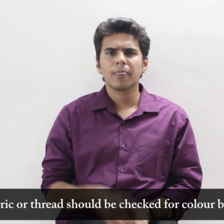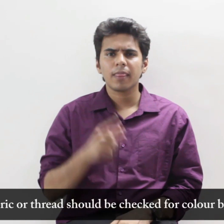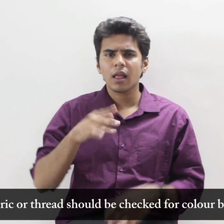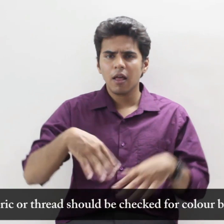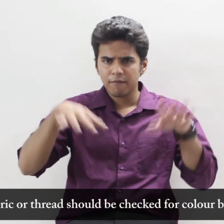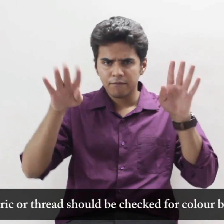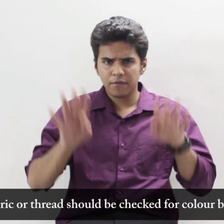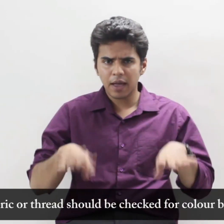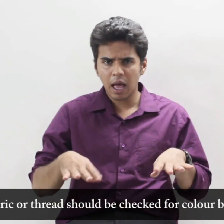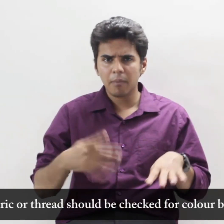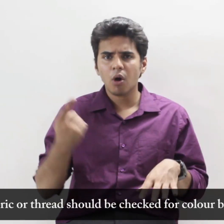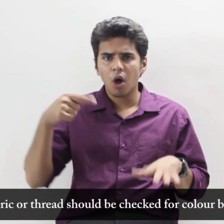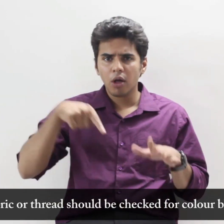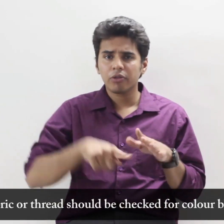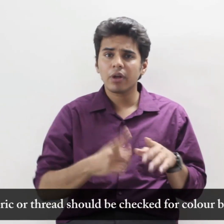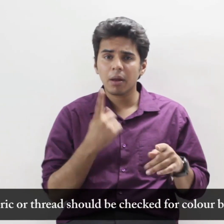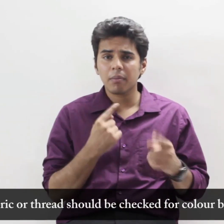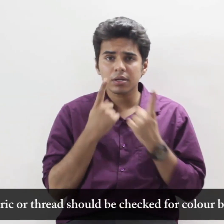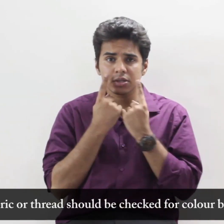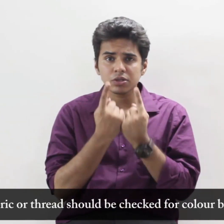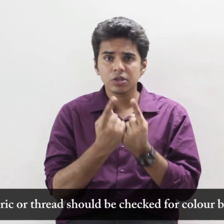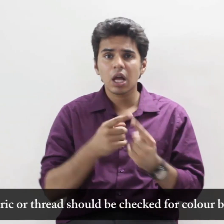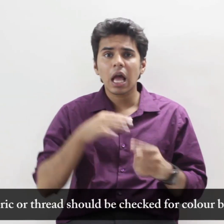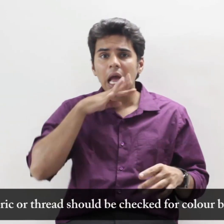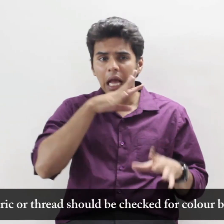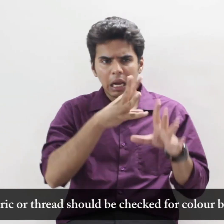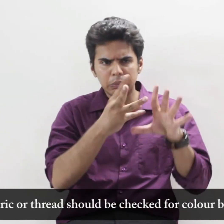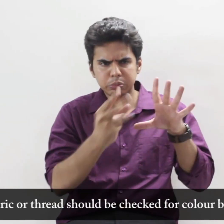The fabric or thread should be checked for color bleeding.